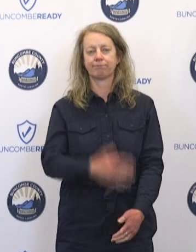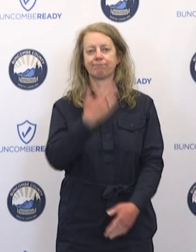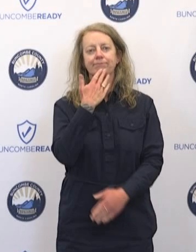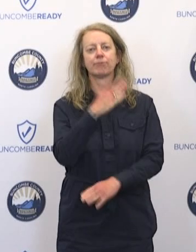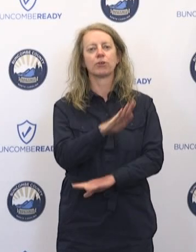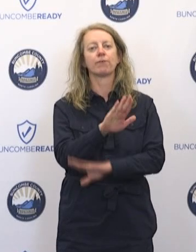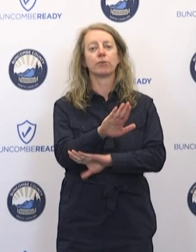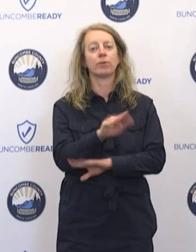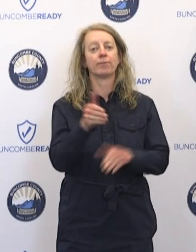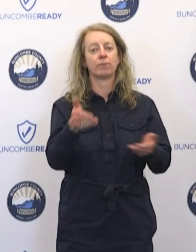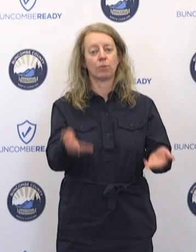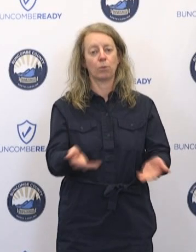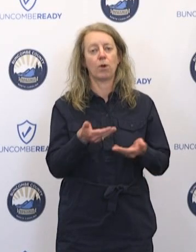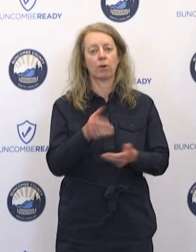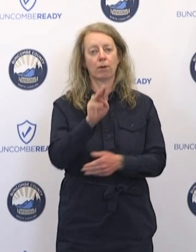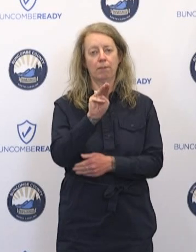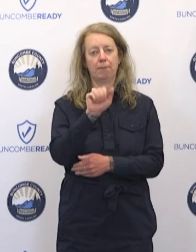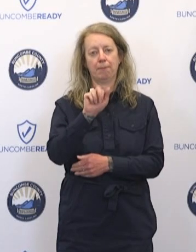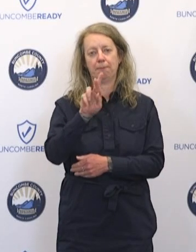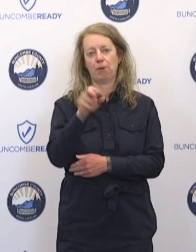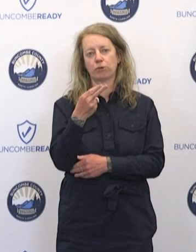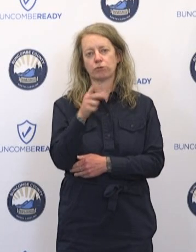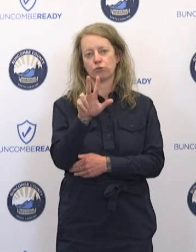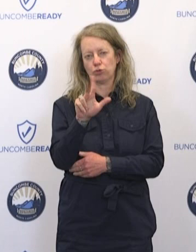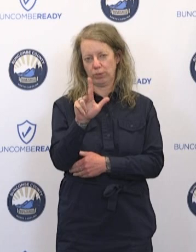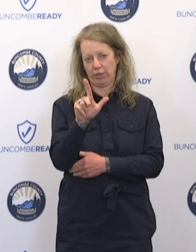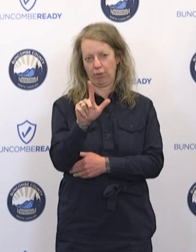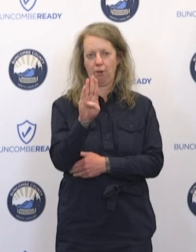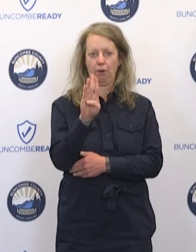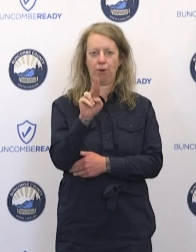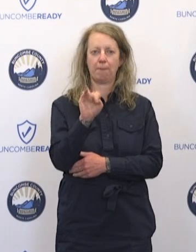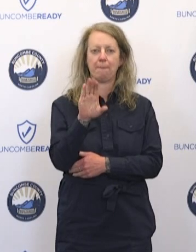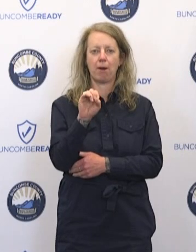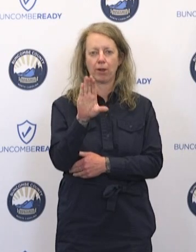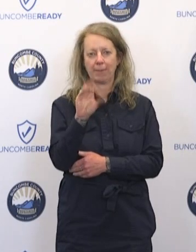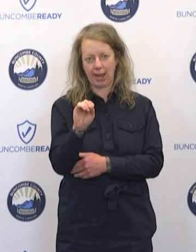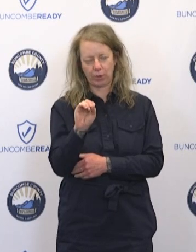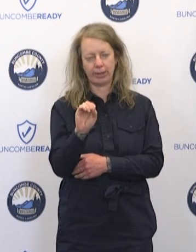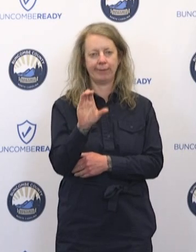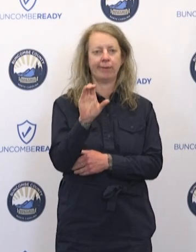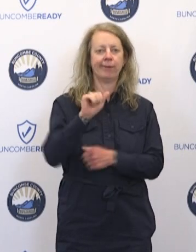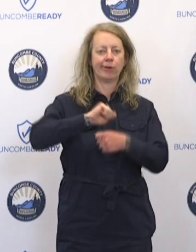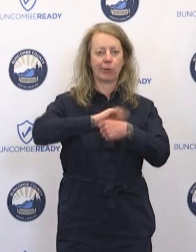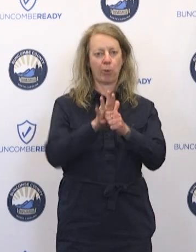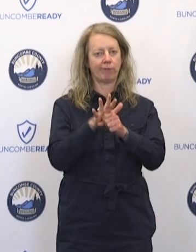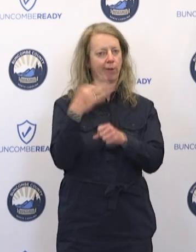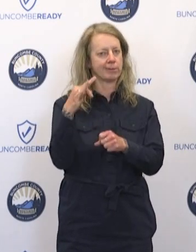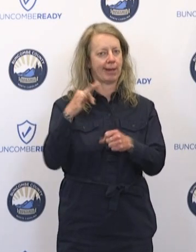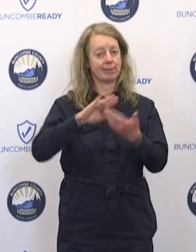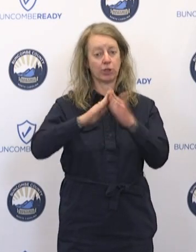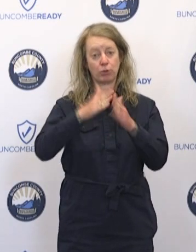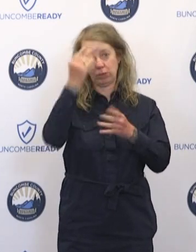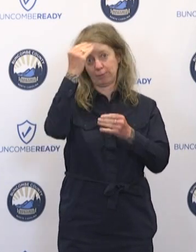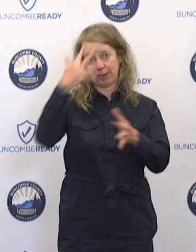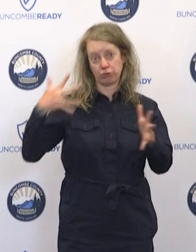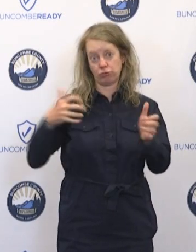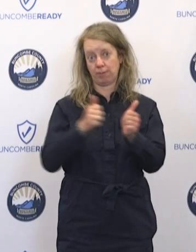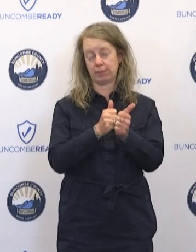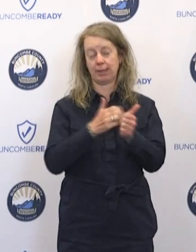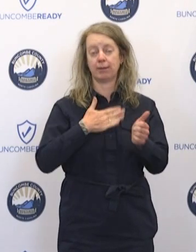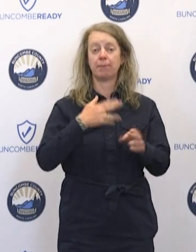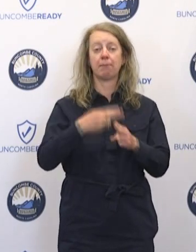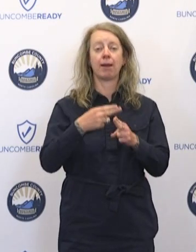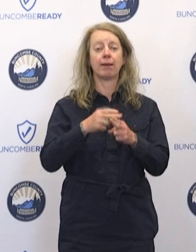Good afternoon and welcome to the March 23rd Buncombe County COVID-19 Community Update. My name is Stacy Wood and I'm a